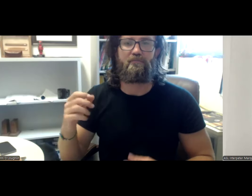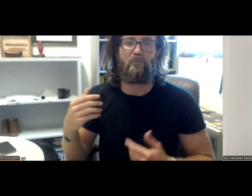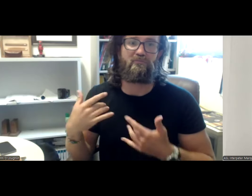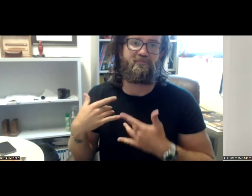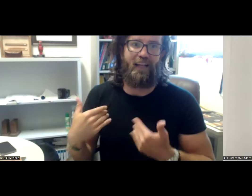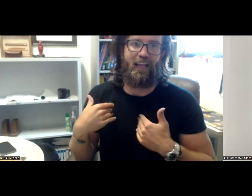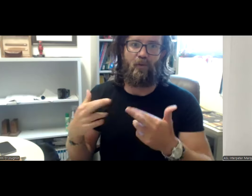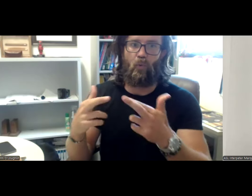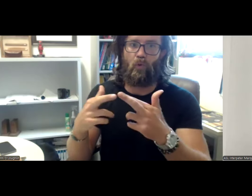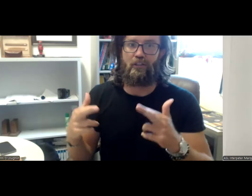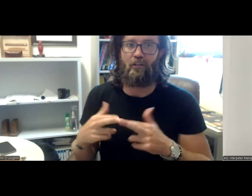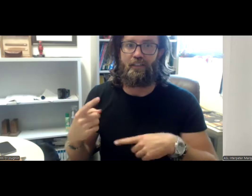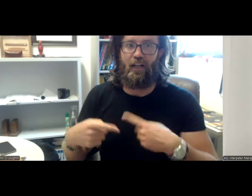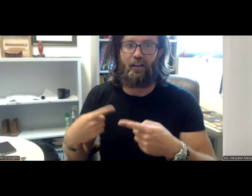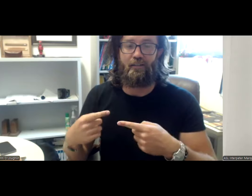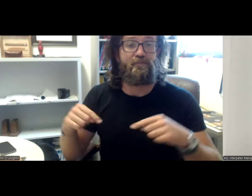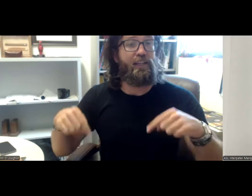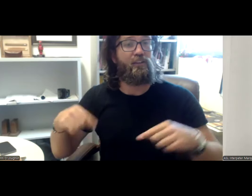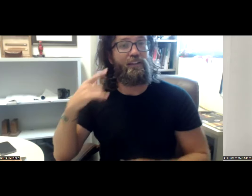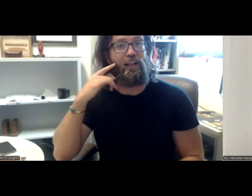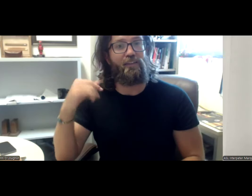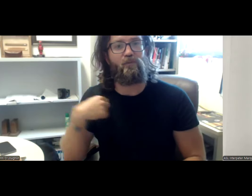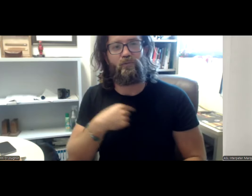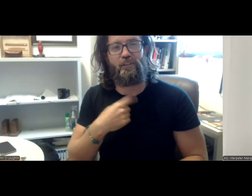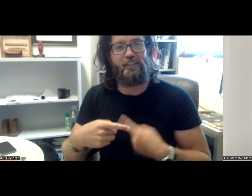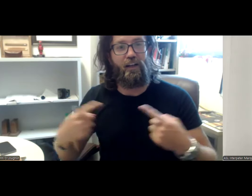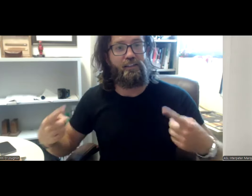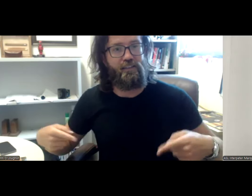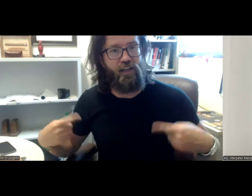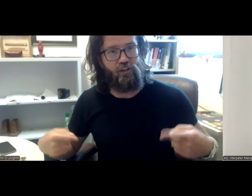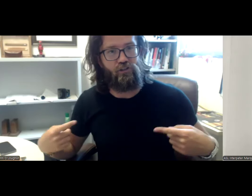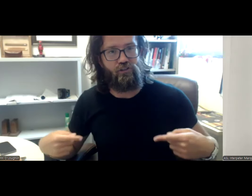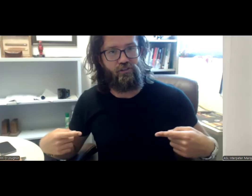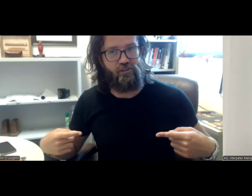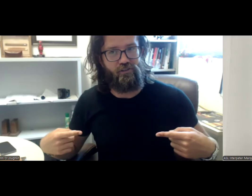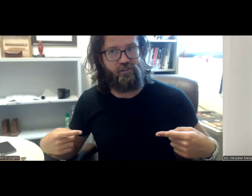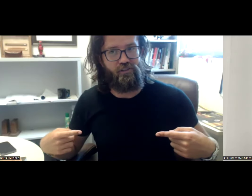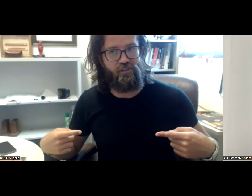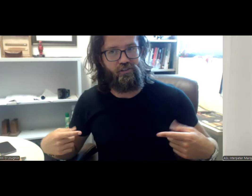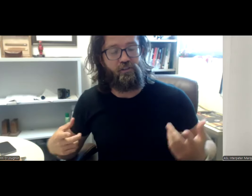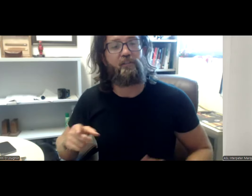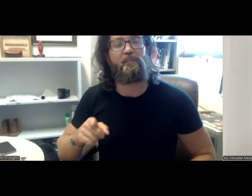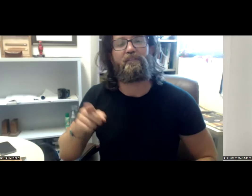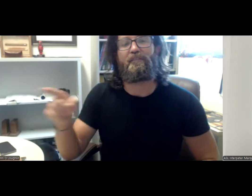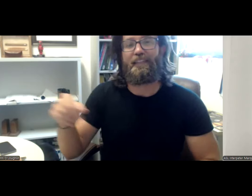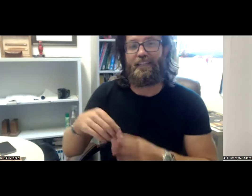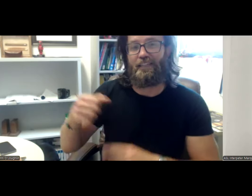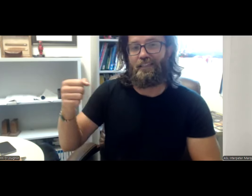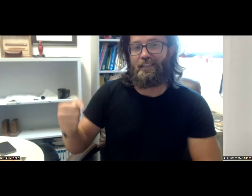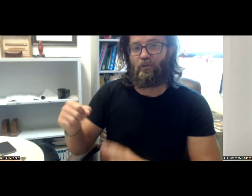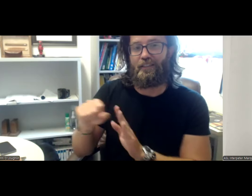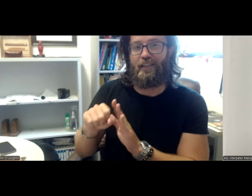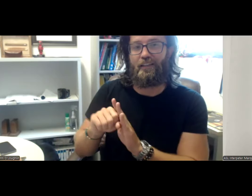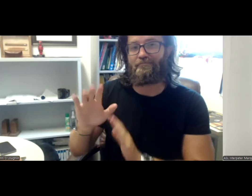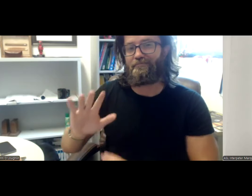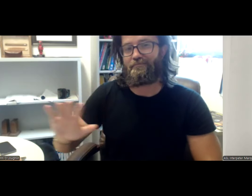For a tire, like the tire on your car, it does have a regional sign. Here in California, we sign tire like this. with your index